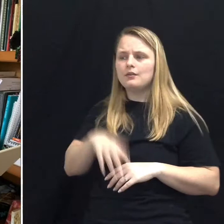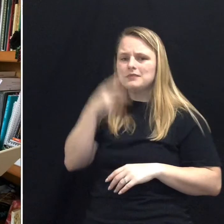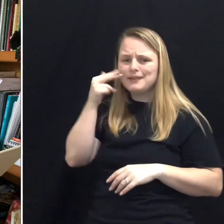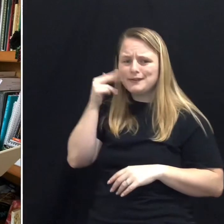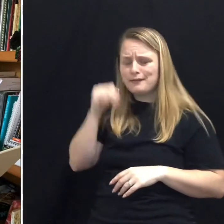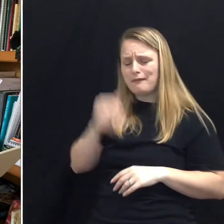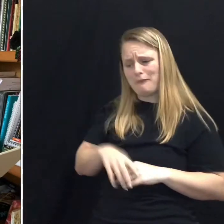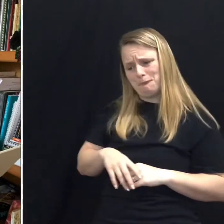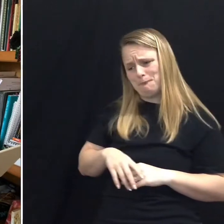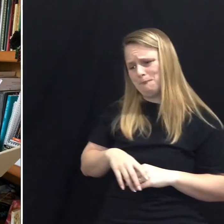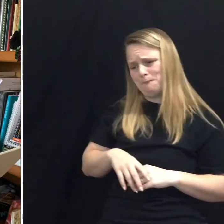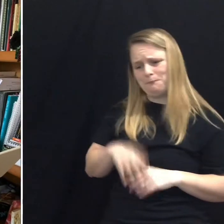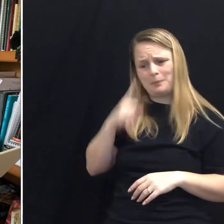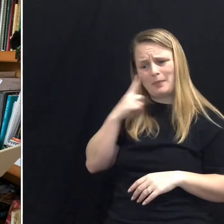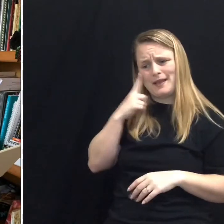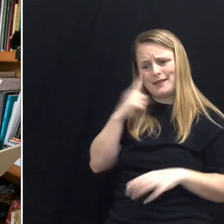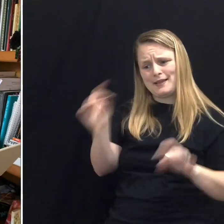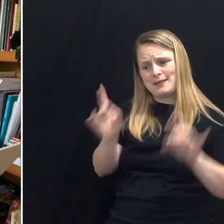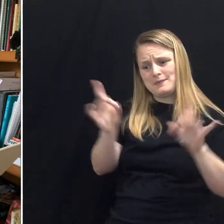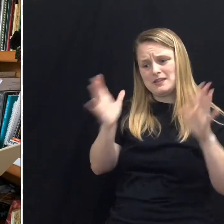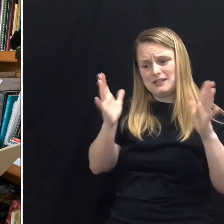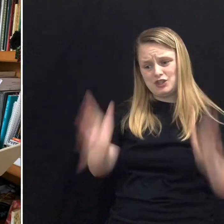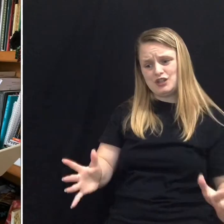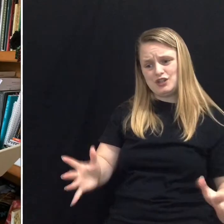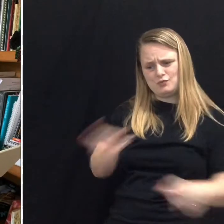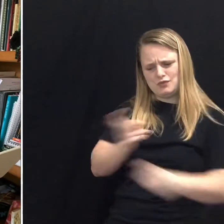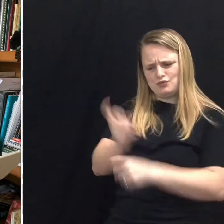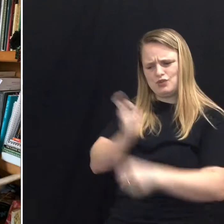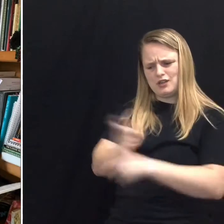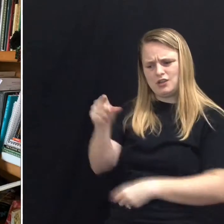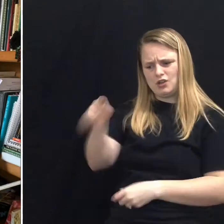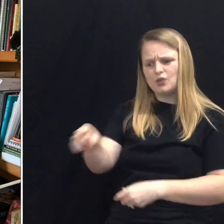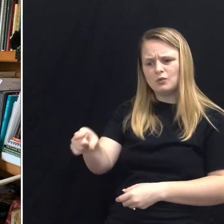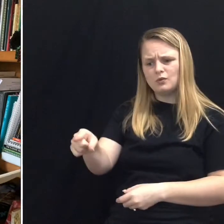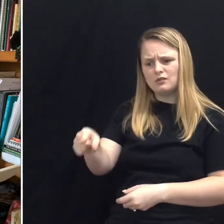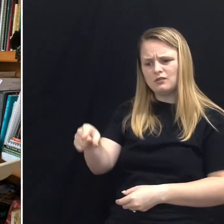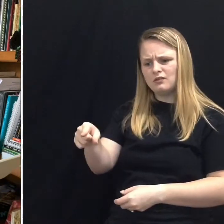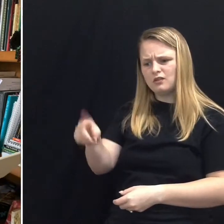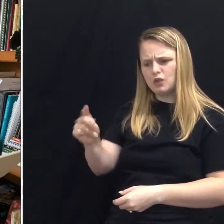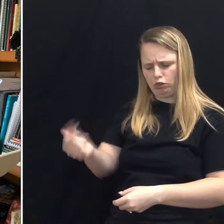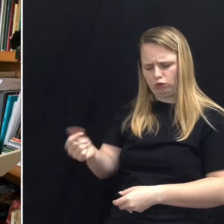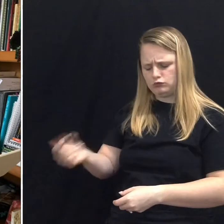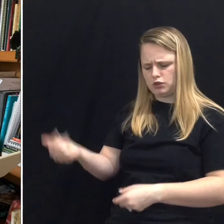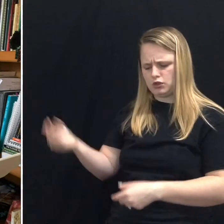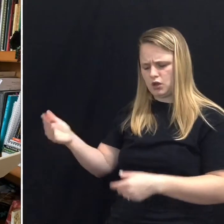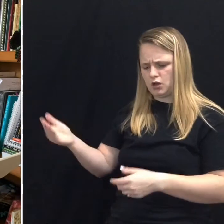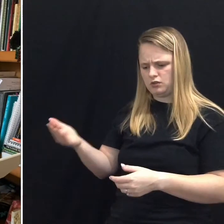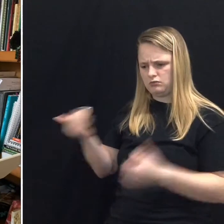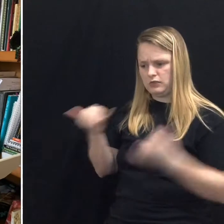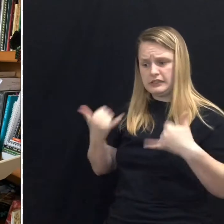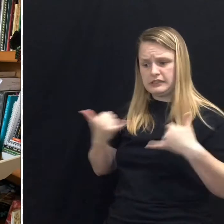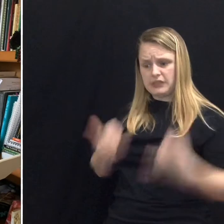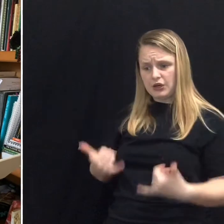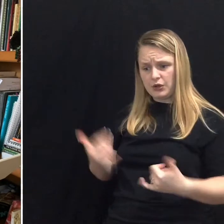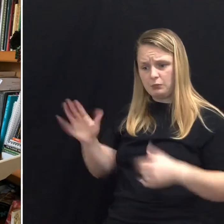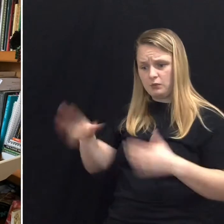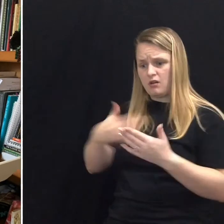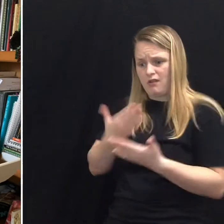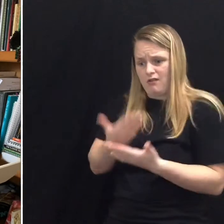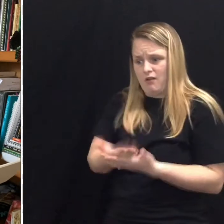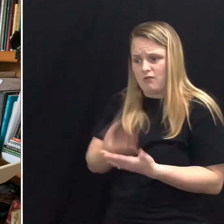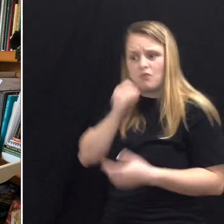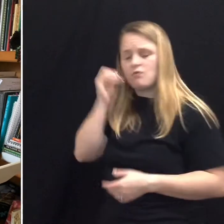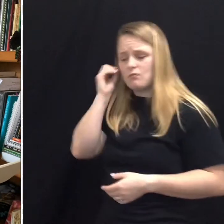said Miss Hester, trying to hide a smile. "Fritz was in the front yard when I returned. He must have found his own way home while you